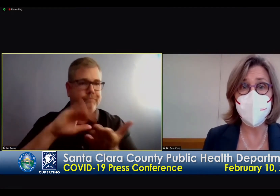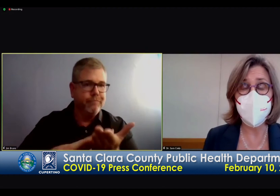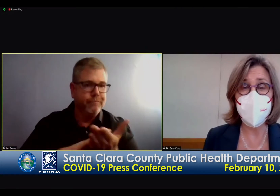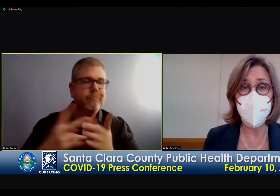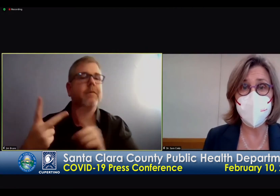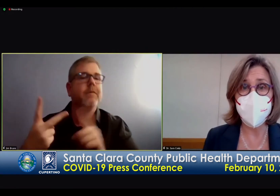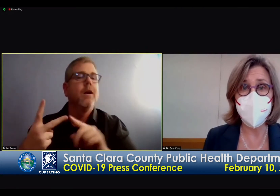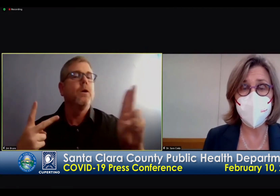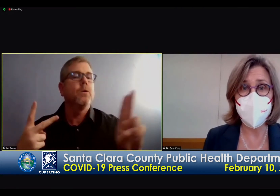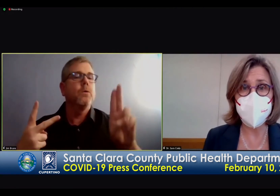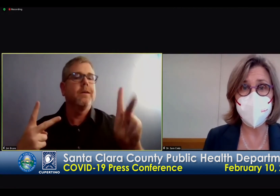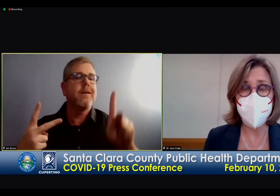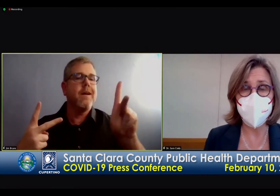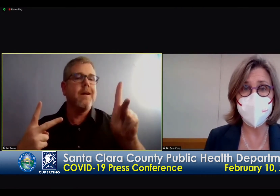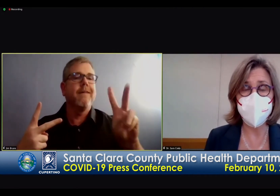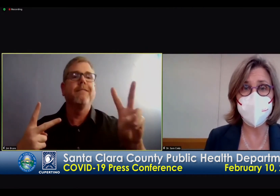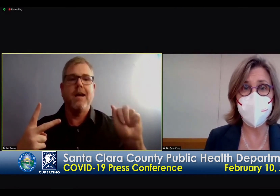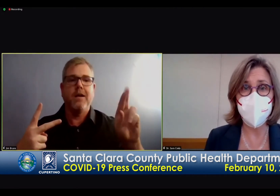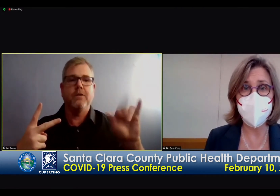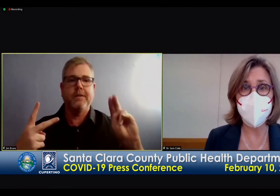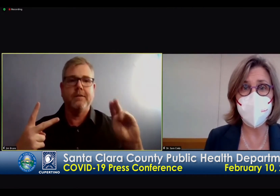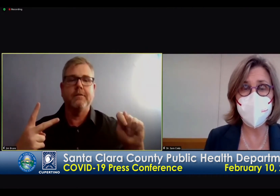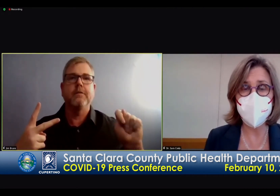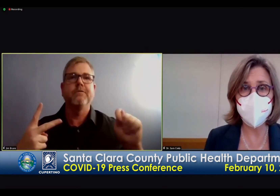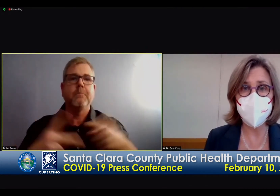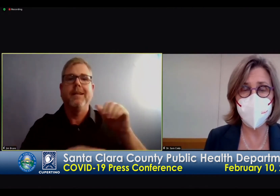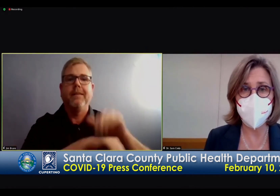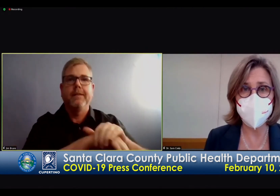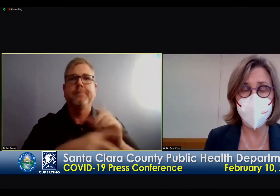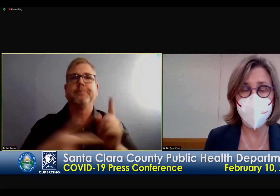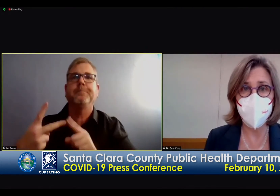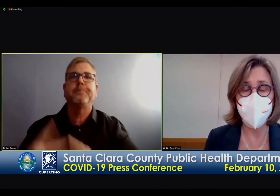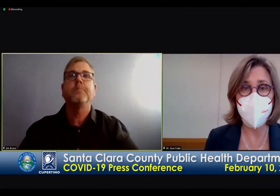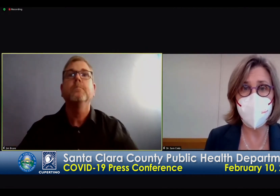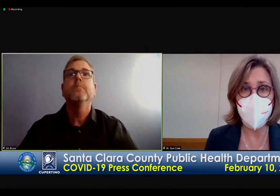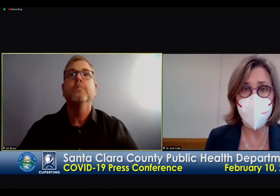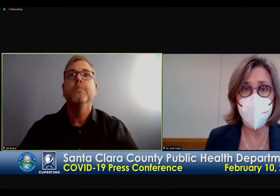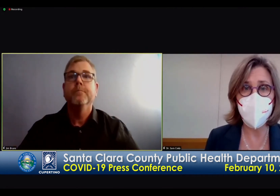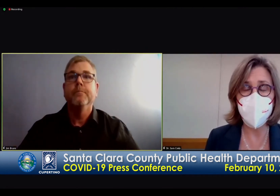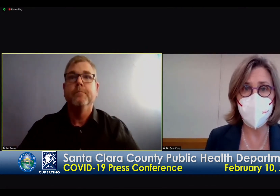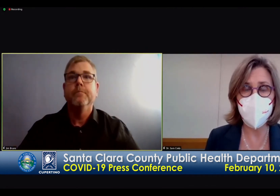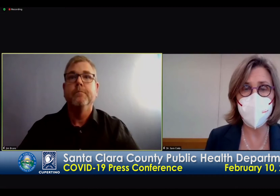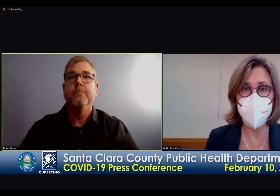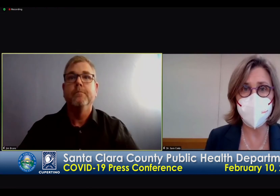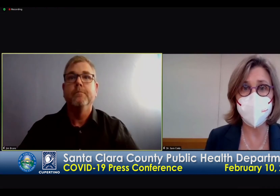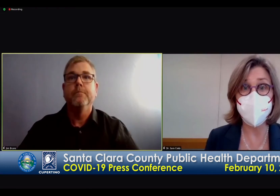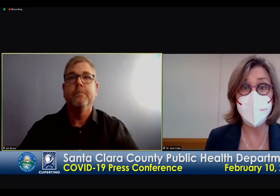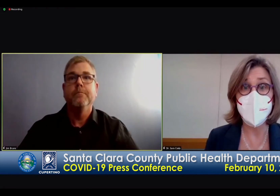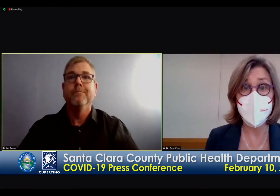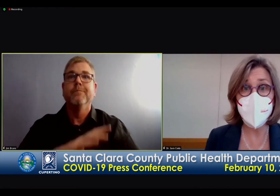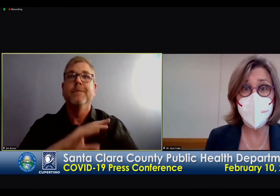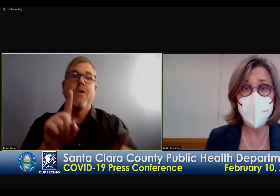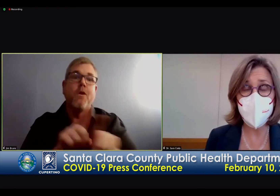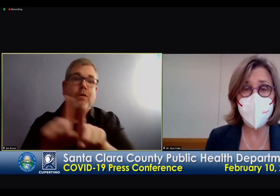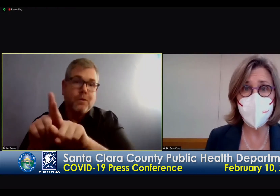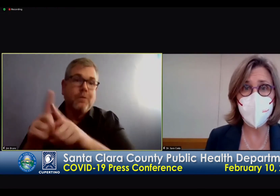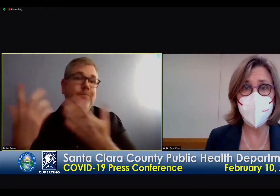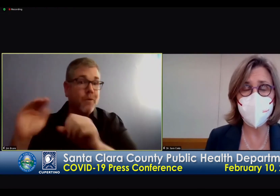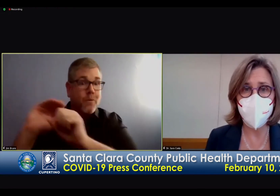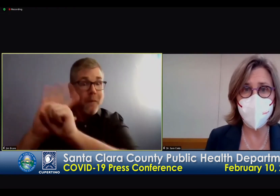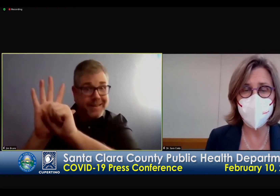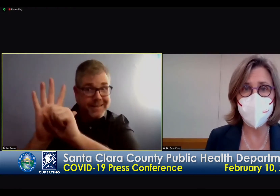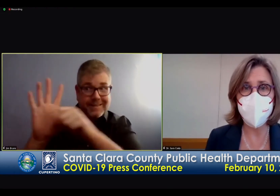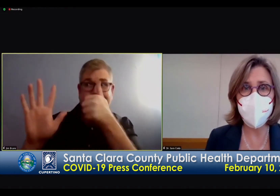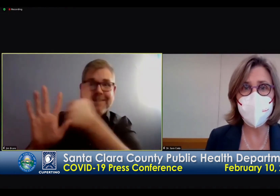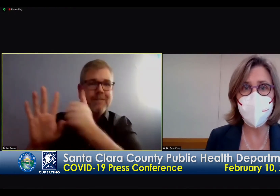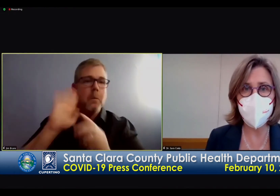think that what this information does is it really underscores how important it is, even though we're